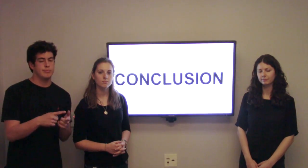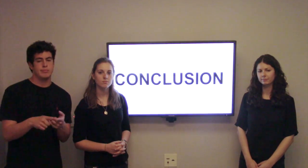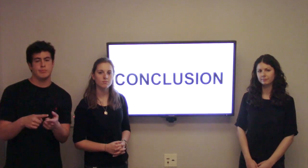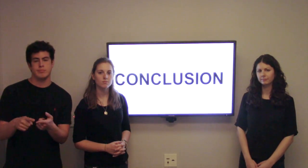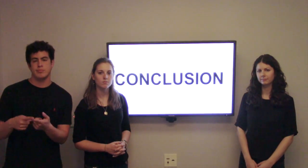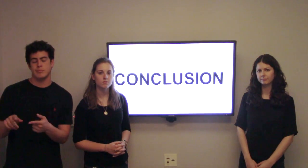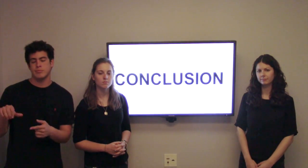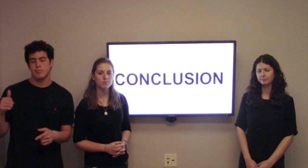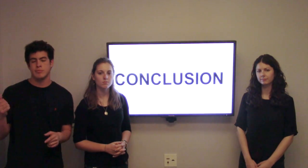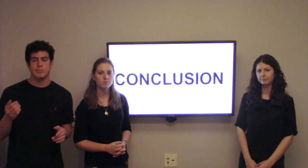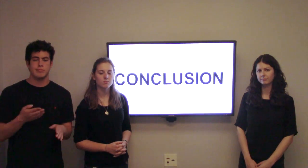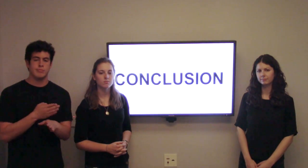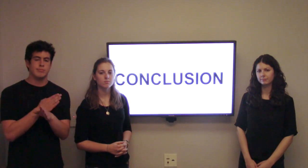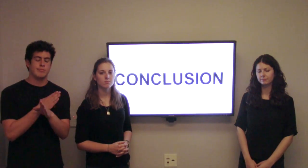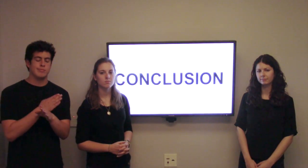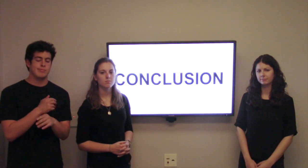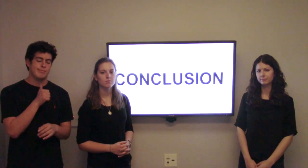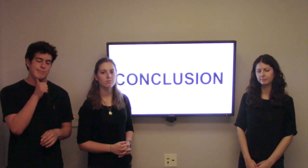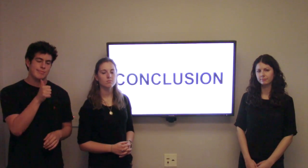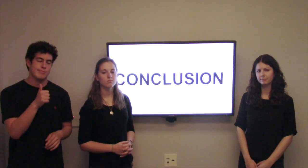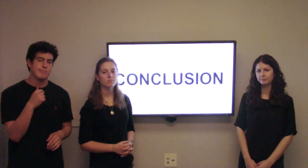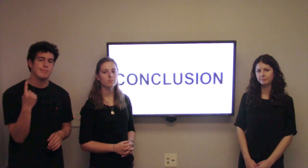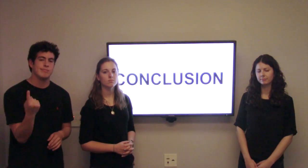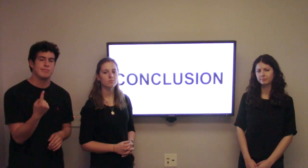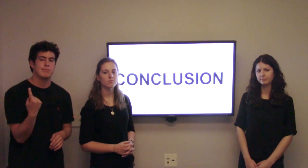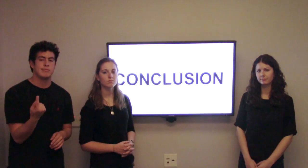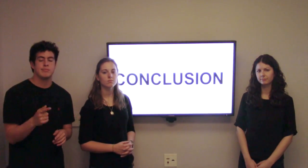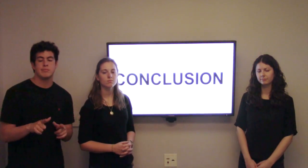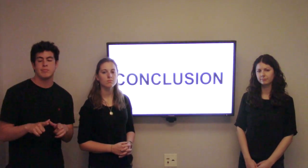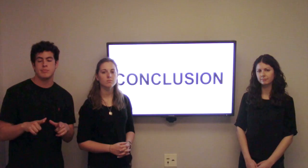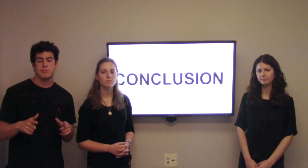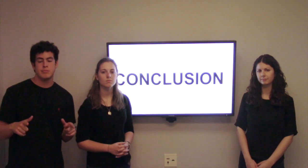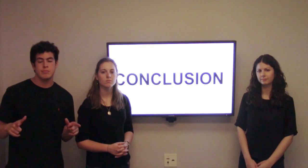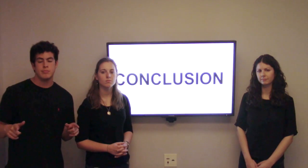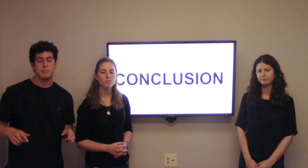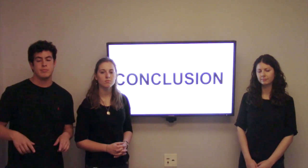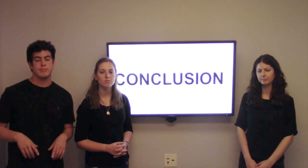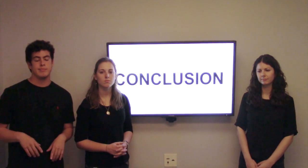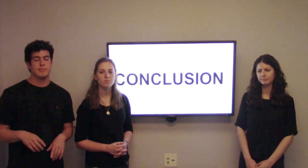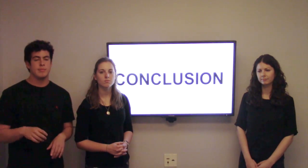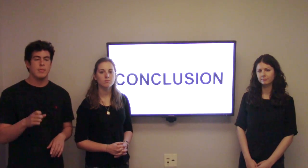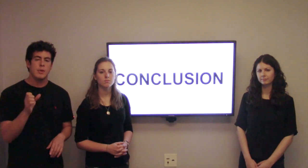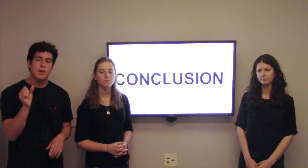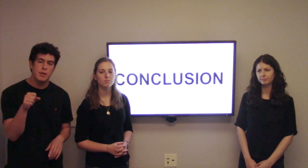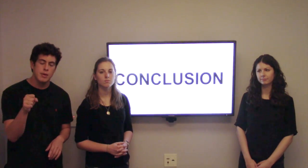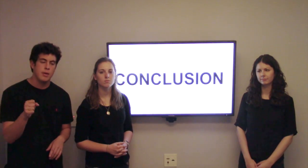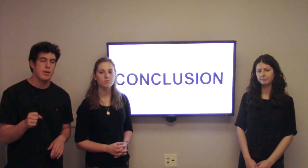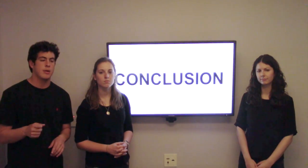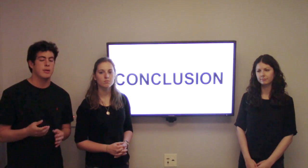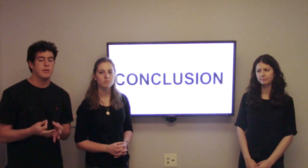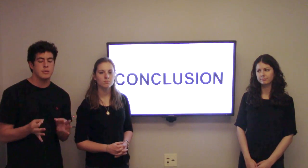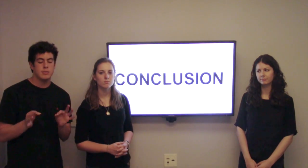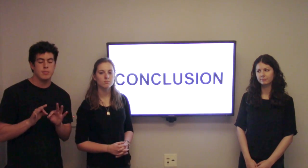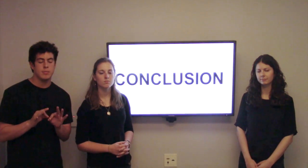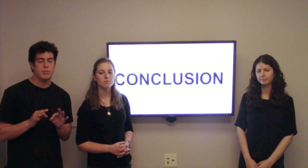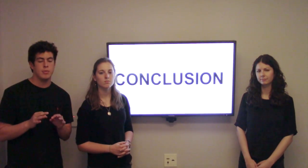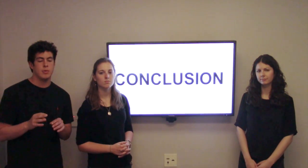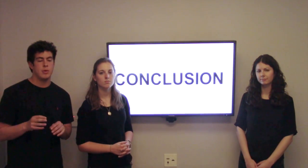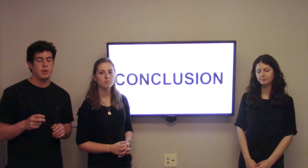Also, there are many other barriers that schools face, and it's not just language alone. Yes, it is hard to